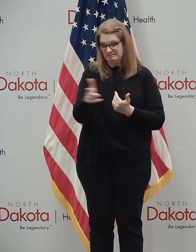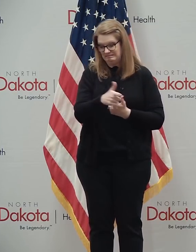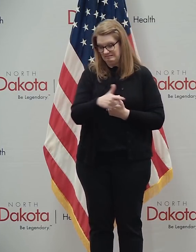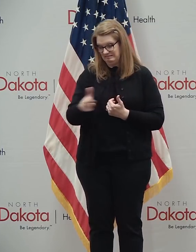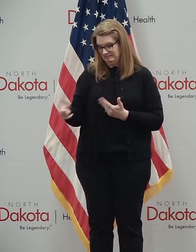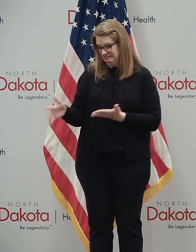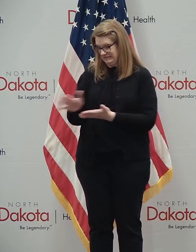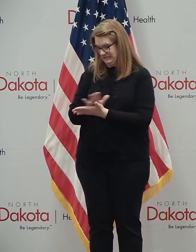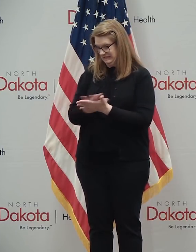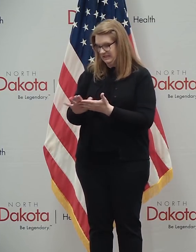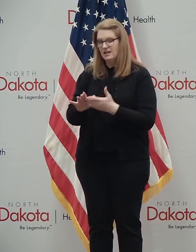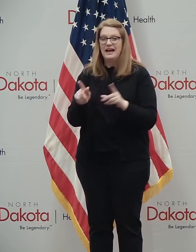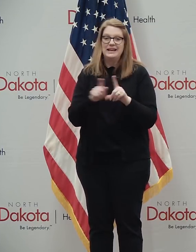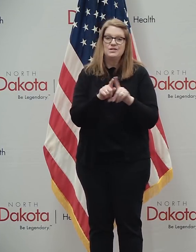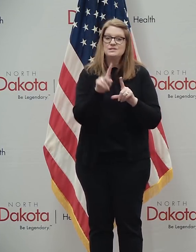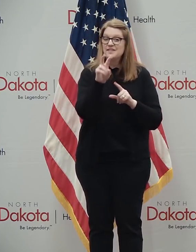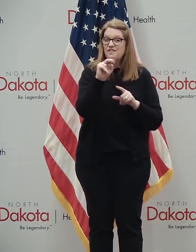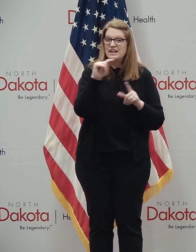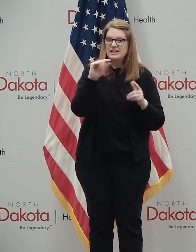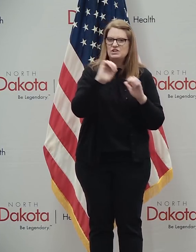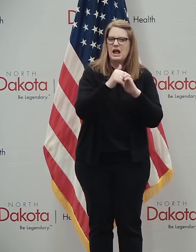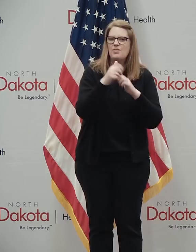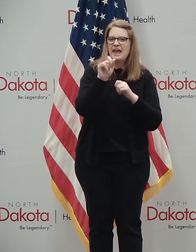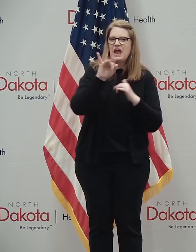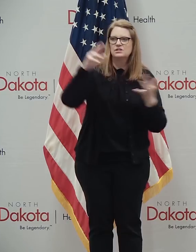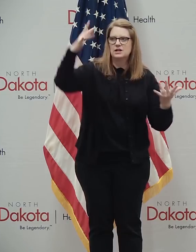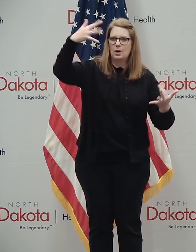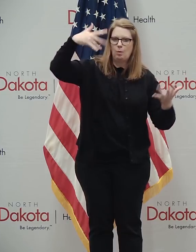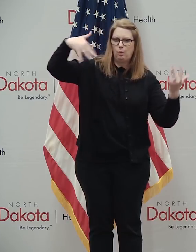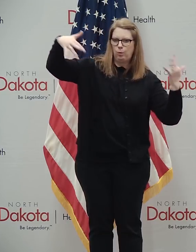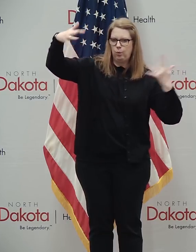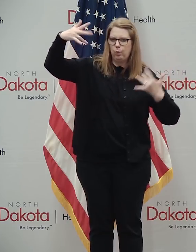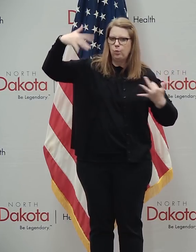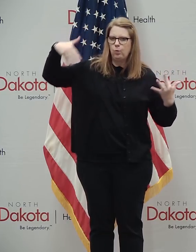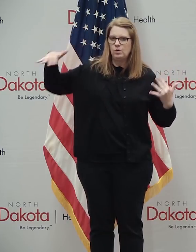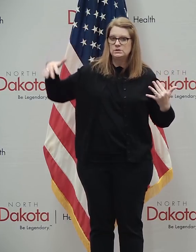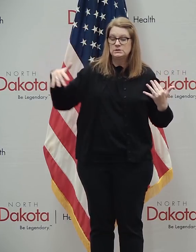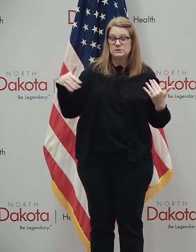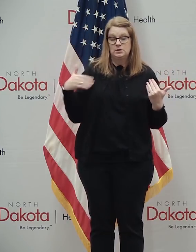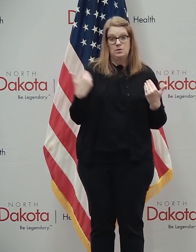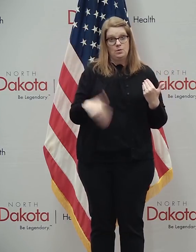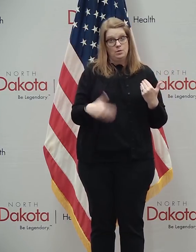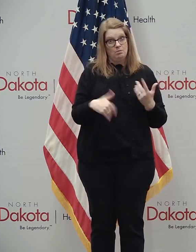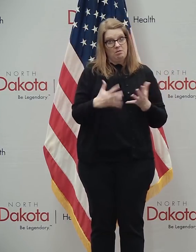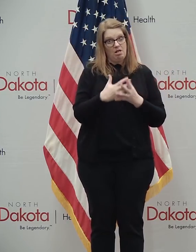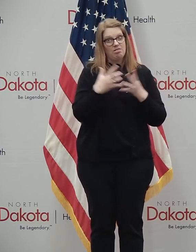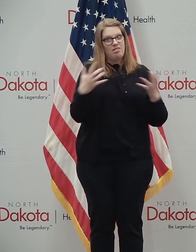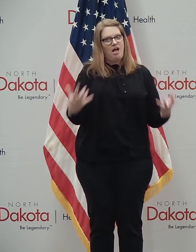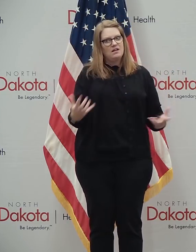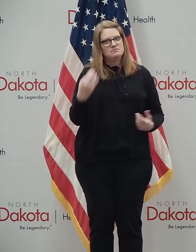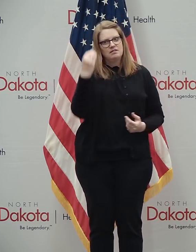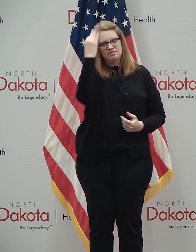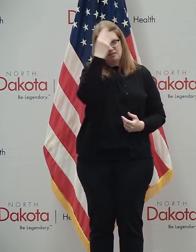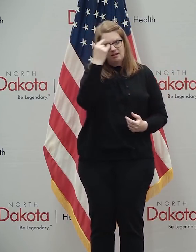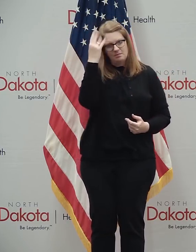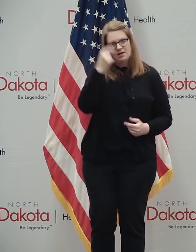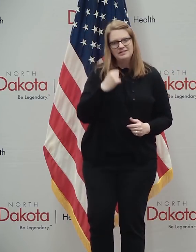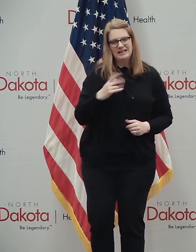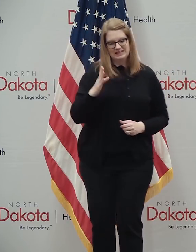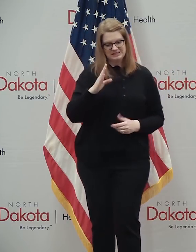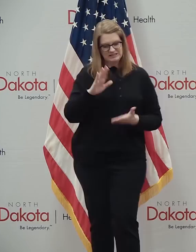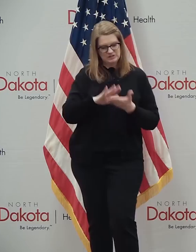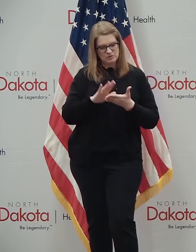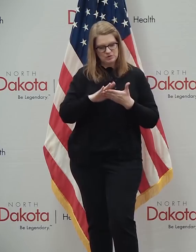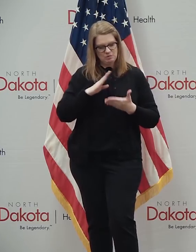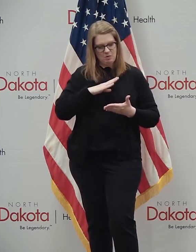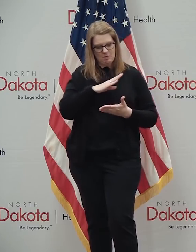and ventilation during this time. So a lot of factors to consider as school boards make these decisions with their high